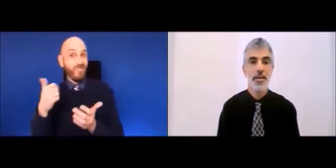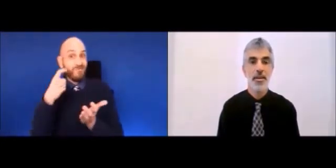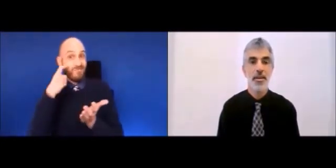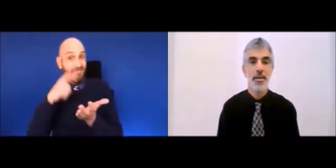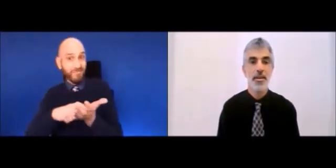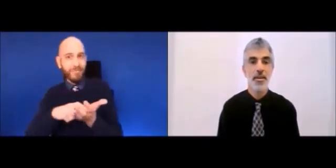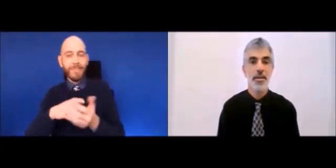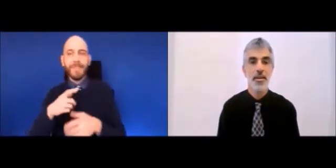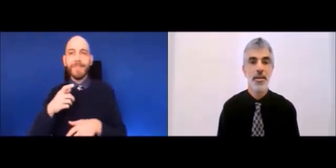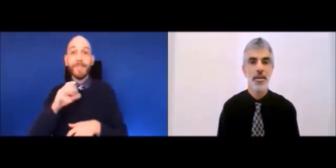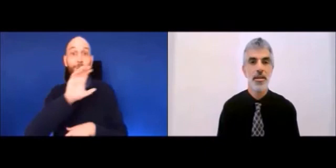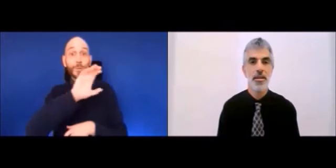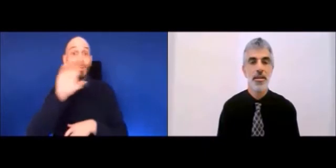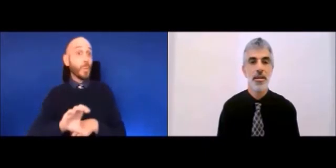decompress.